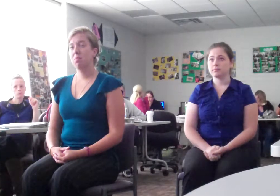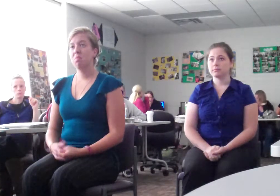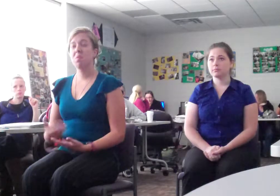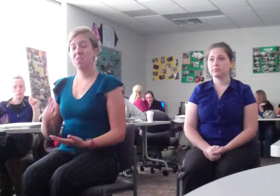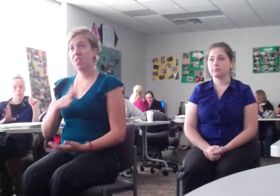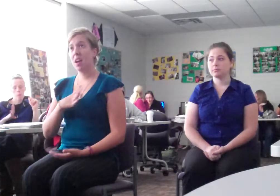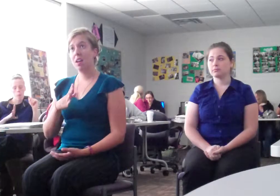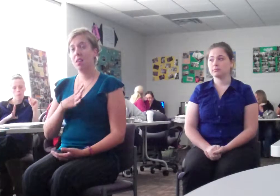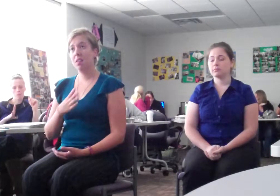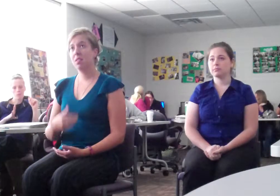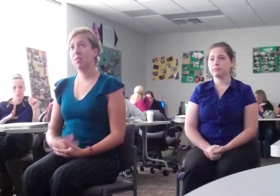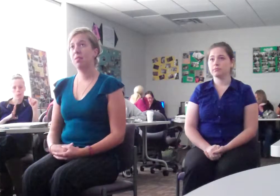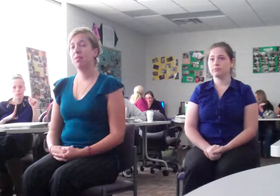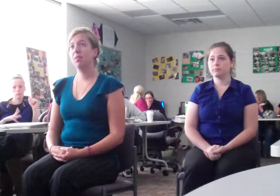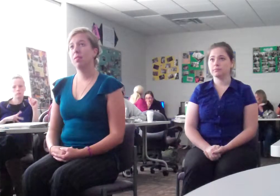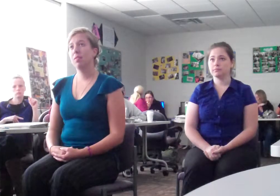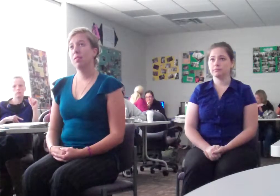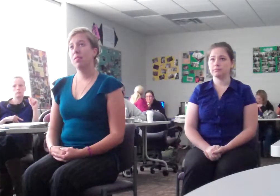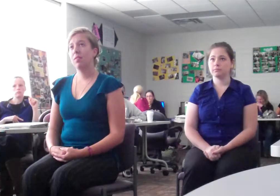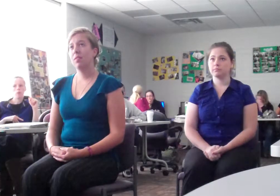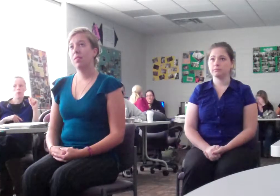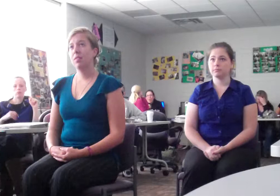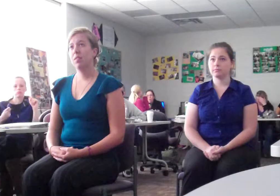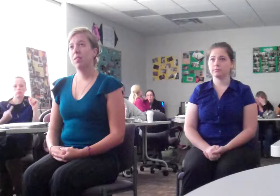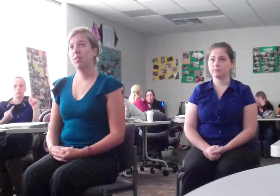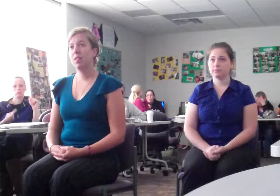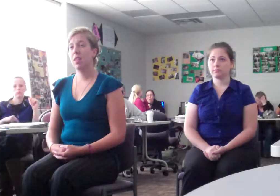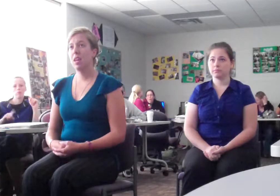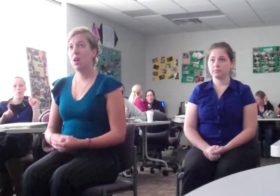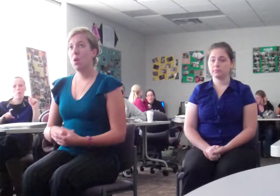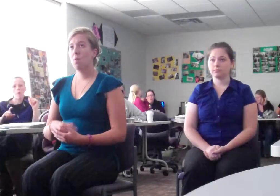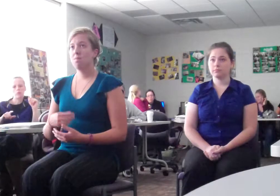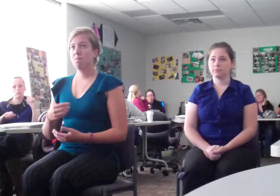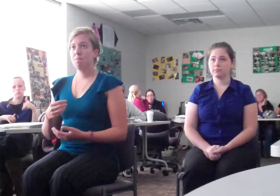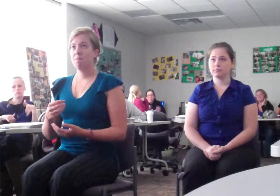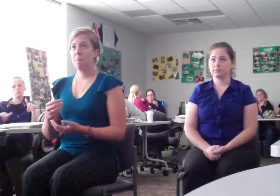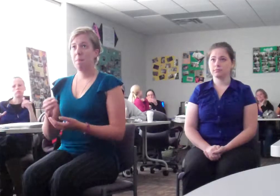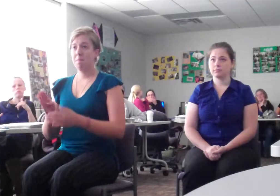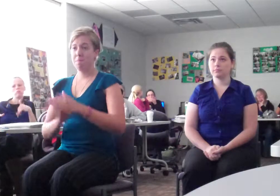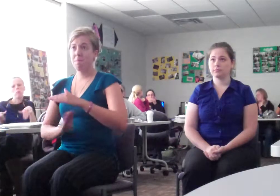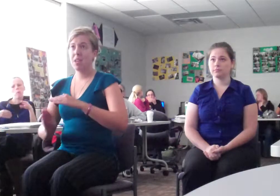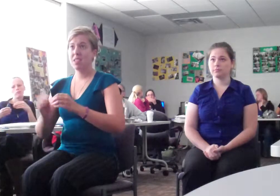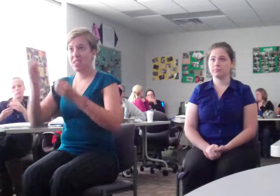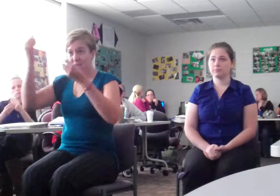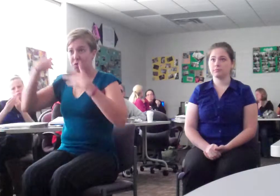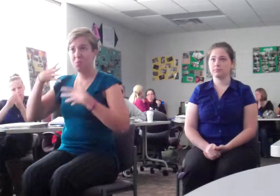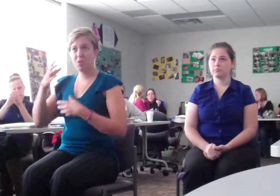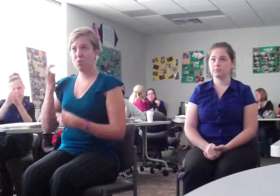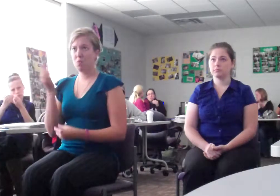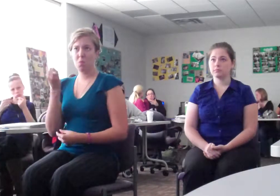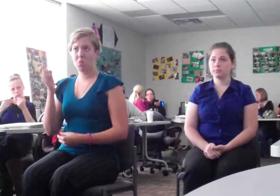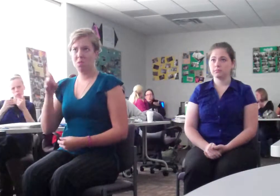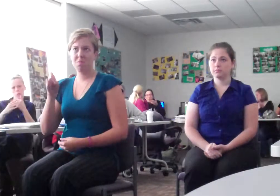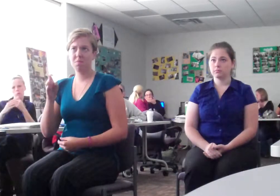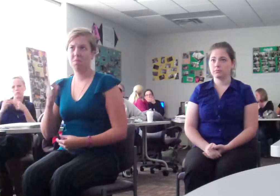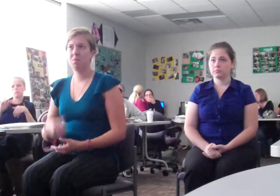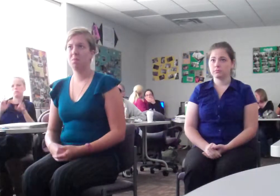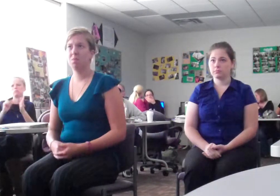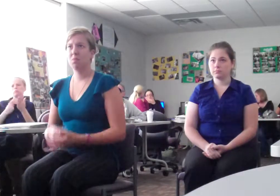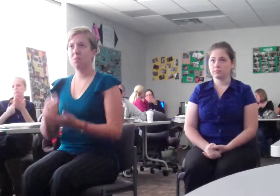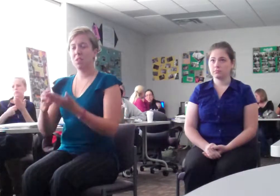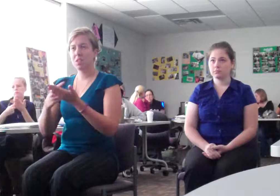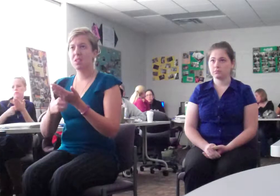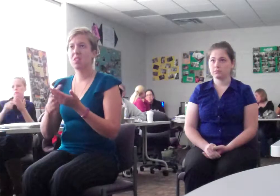Fine. Okay, I only need some basic information, and then we can discuss proposals for